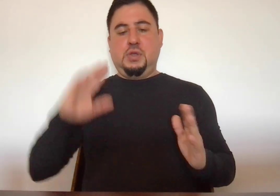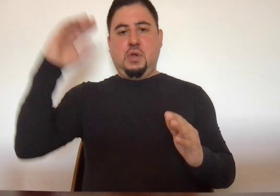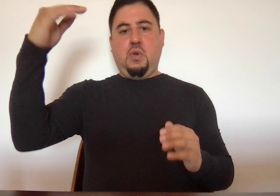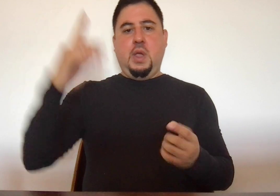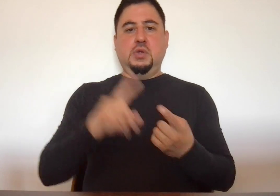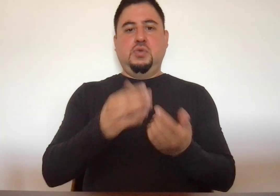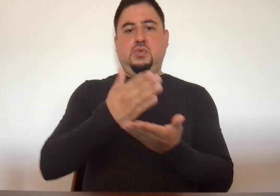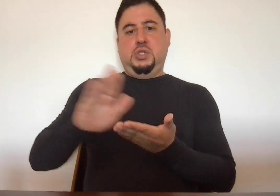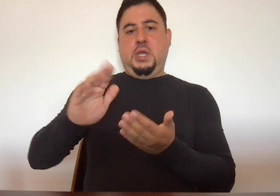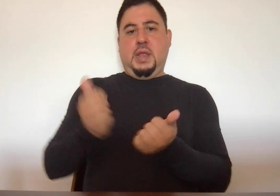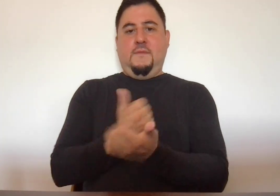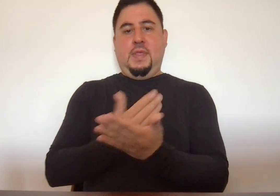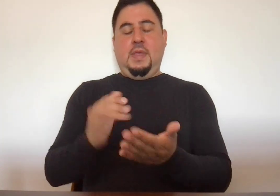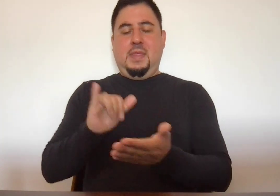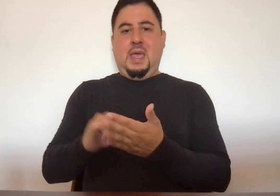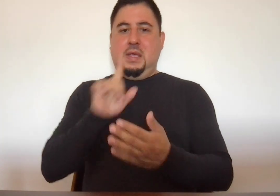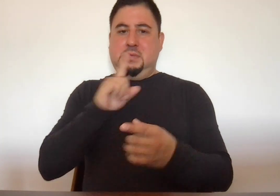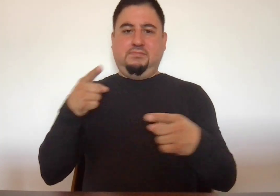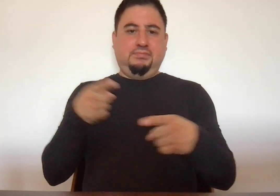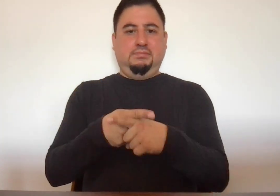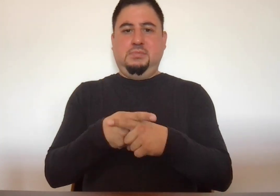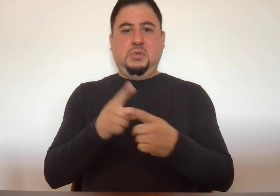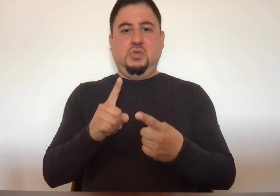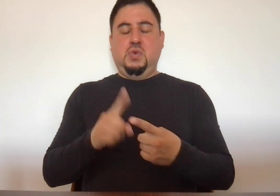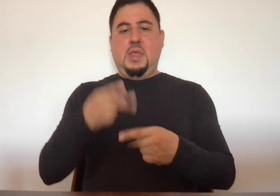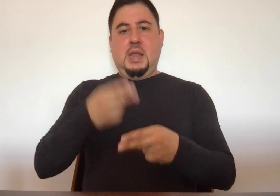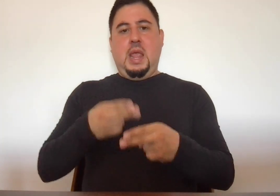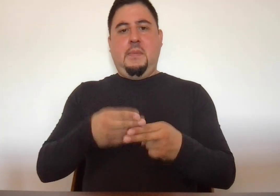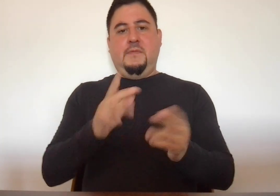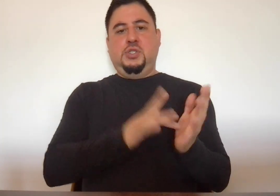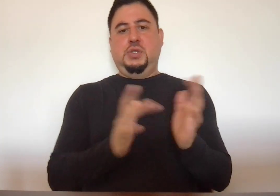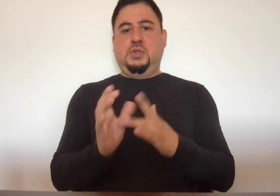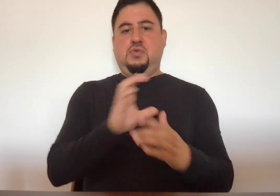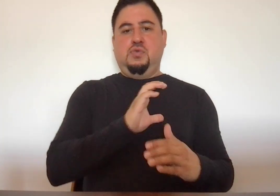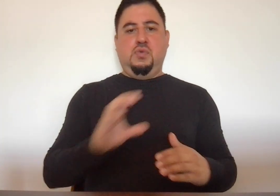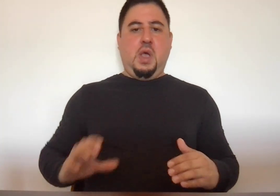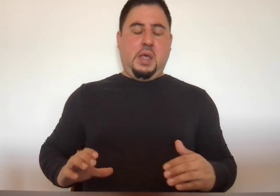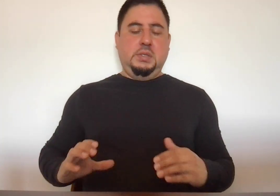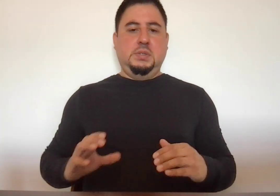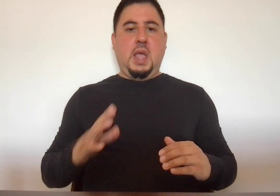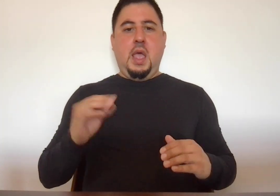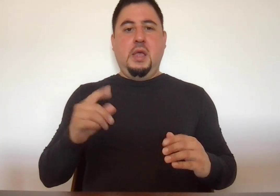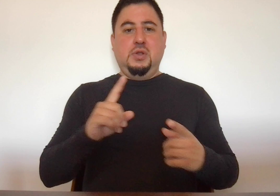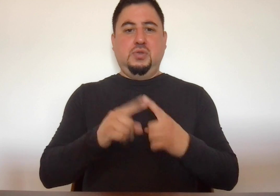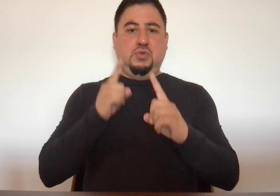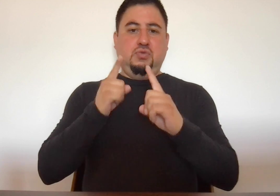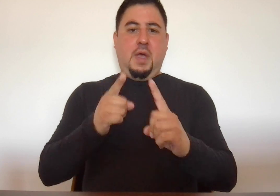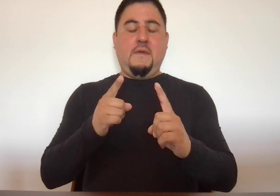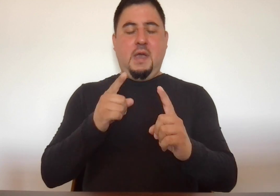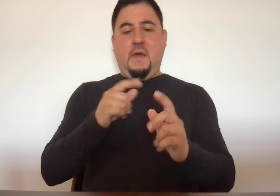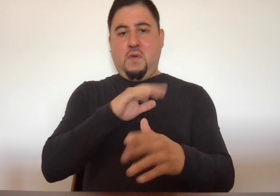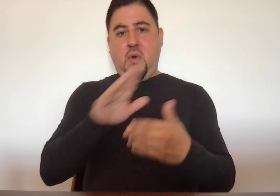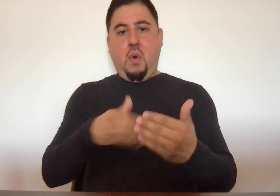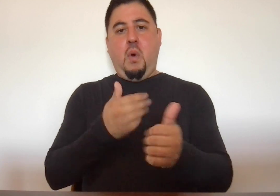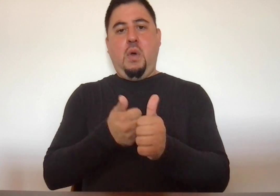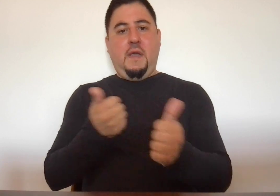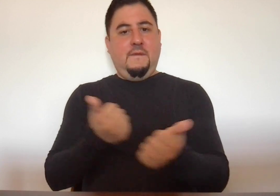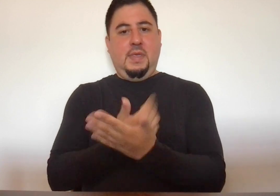reject whatever is contrary to the name of Jesus Christ, and to strive after all that he does